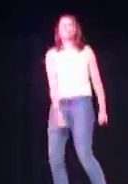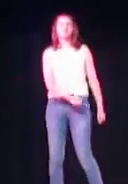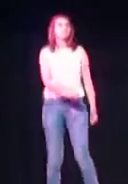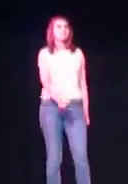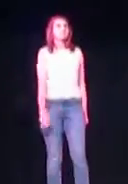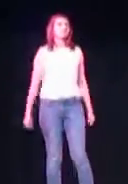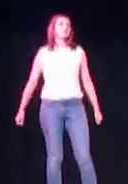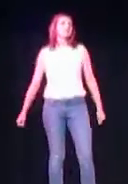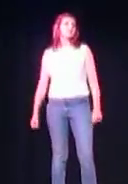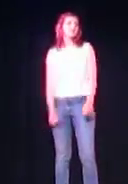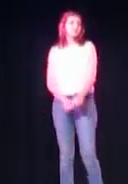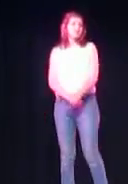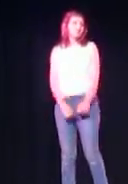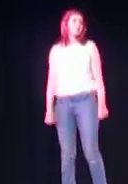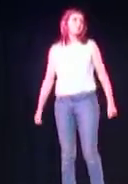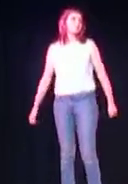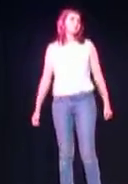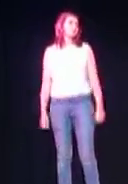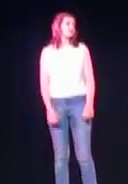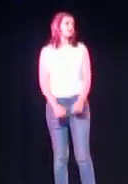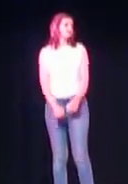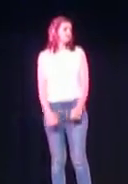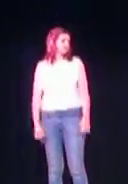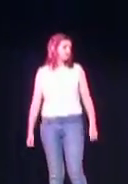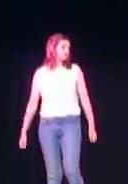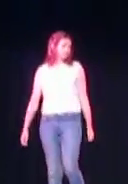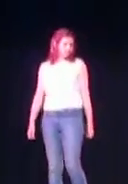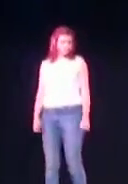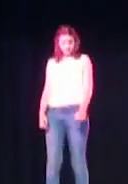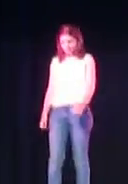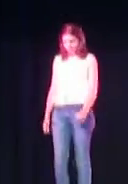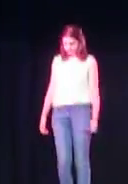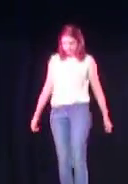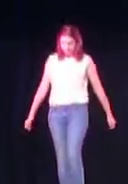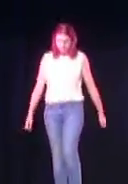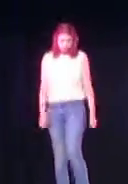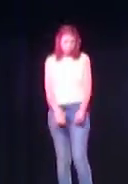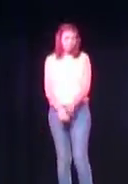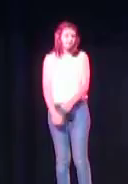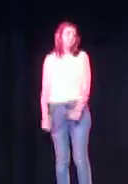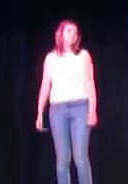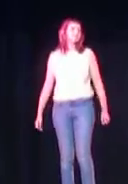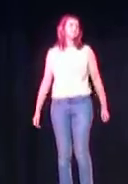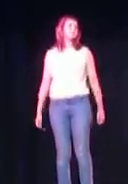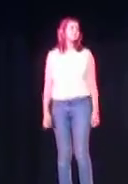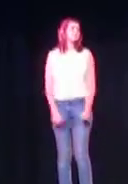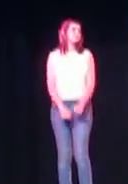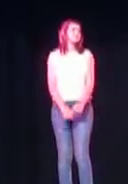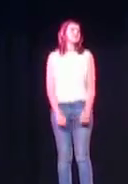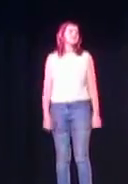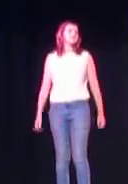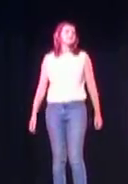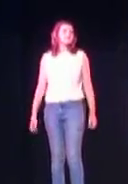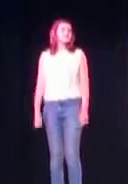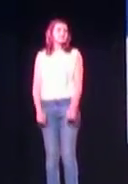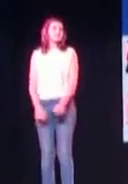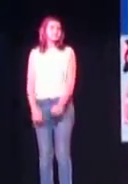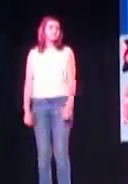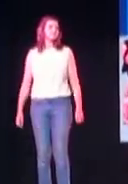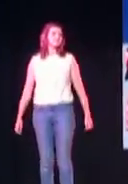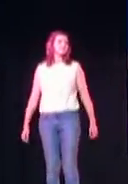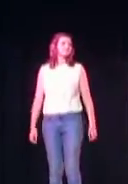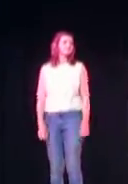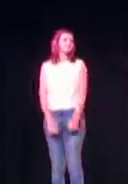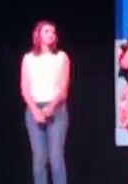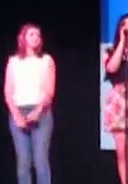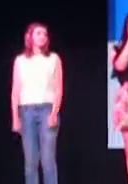The worst thing in life I've free taught us But we're just under the other hand And go back for